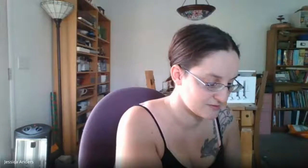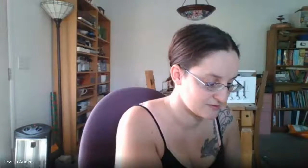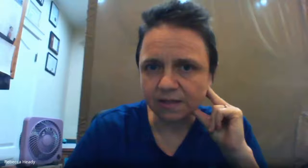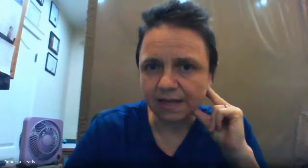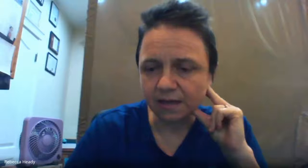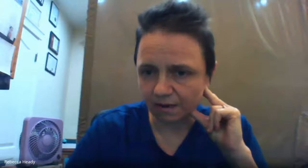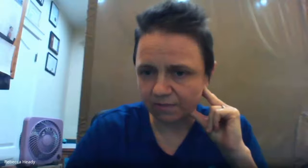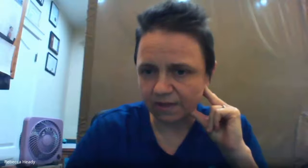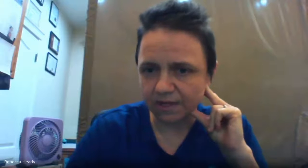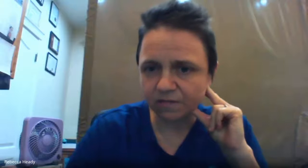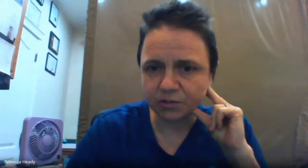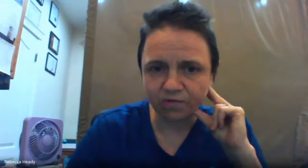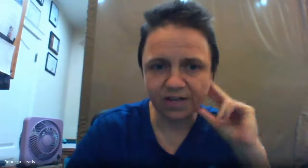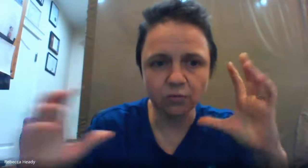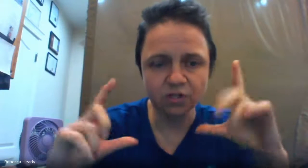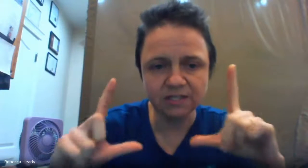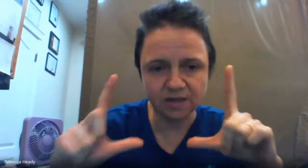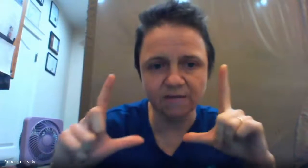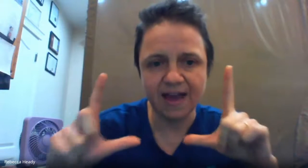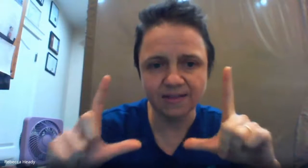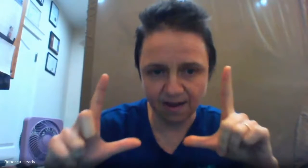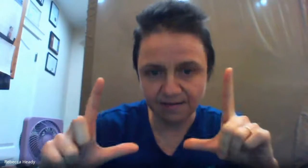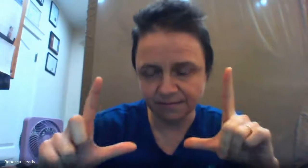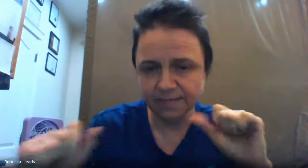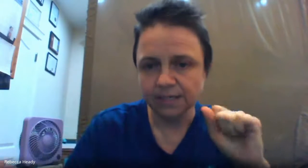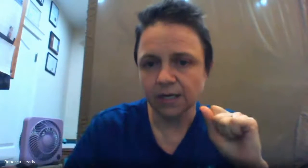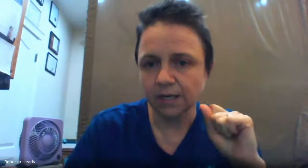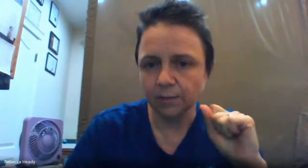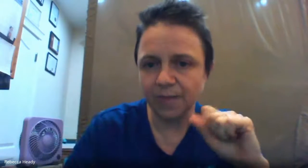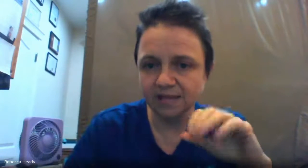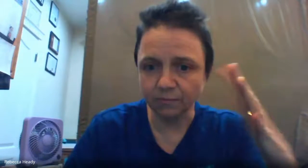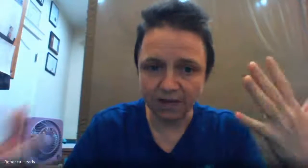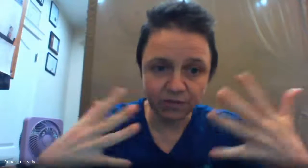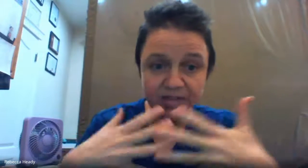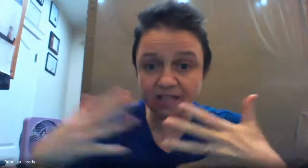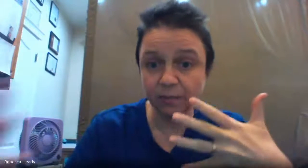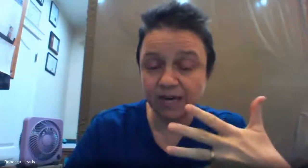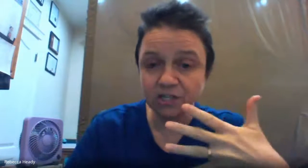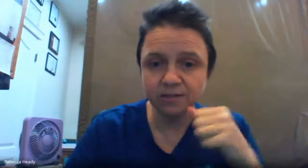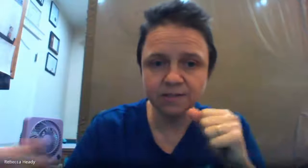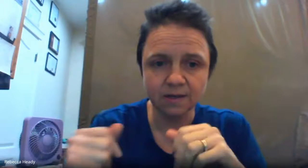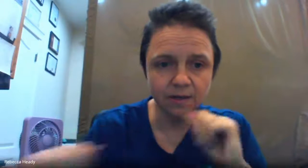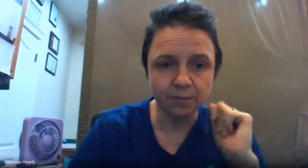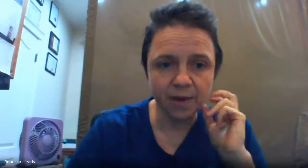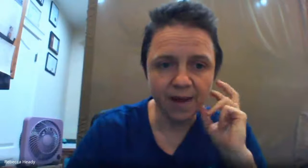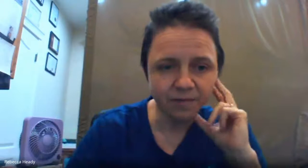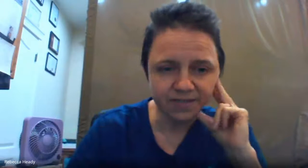right to the link of the individual video just of that sign. And sometimes there's explanations about the